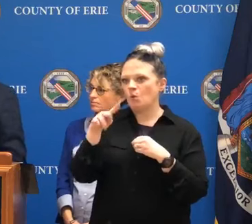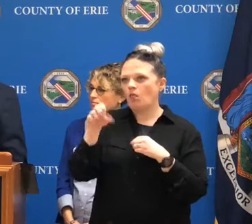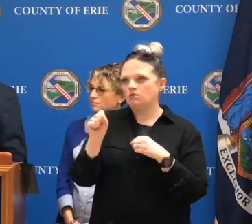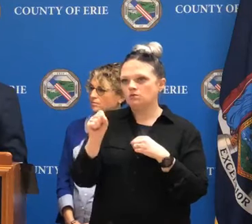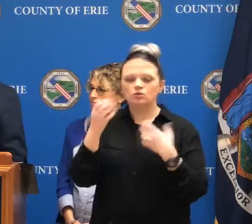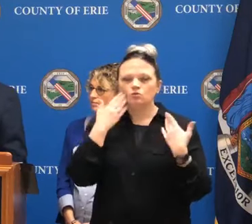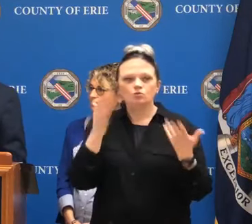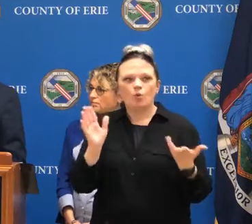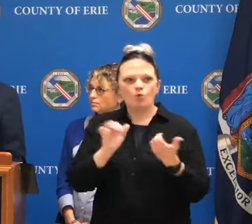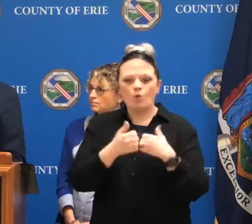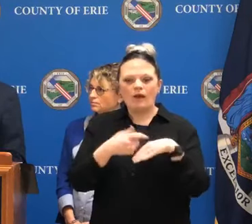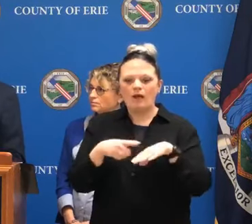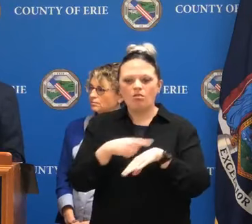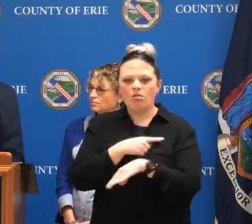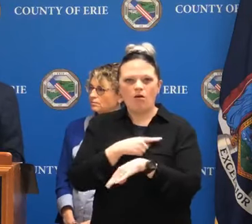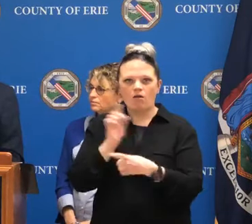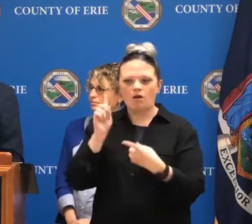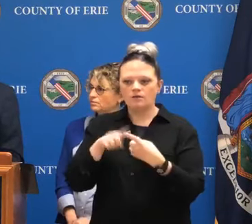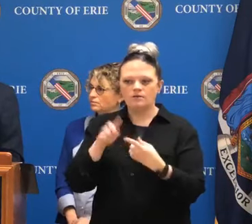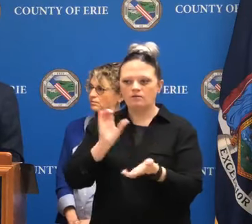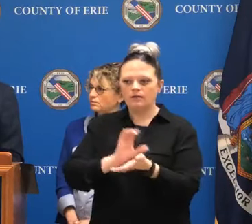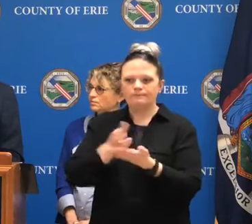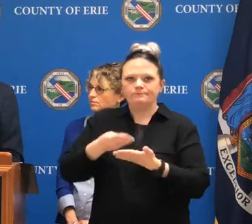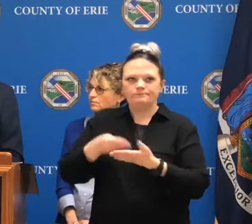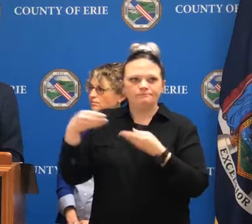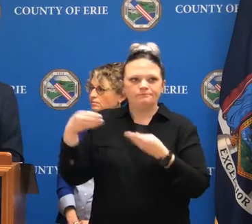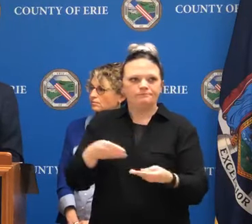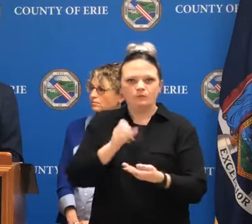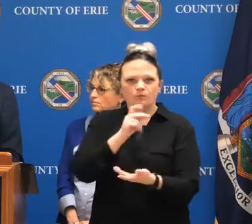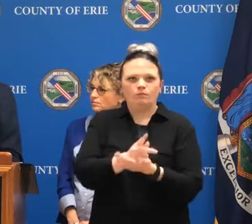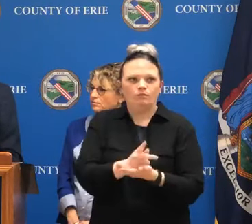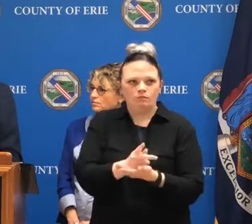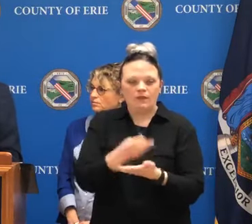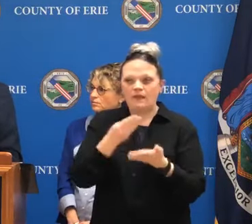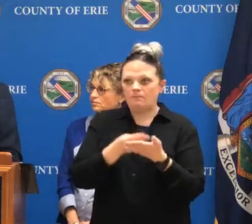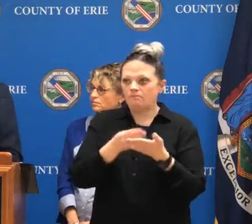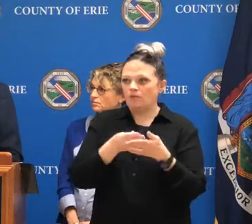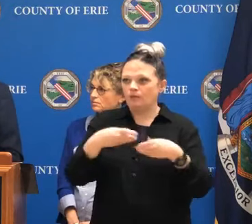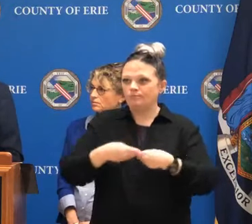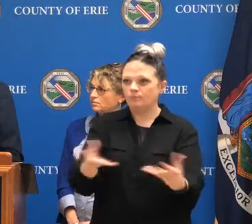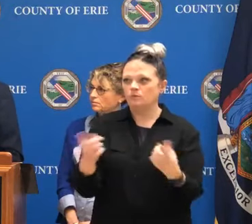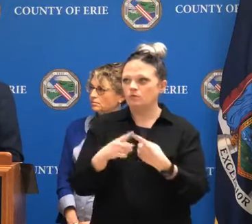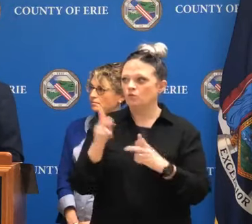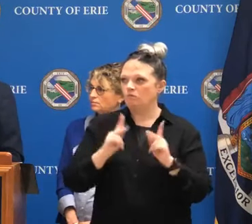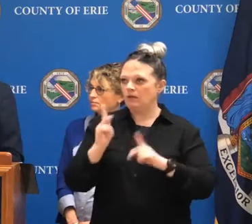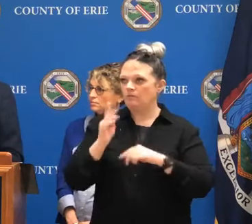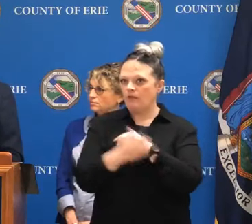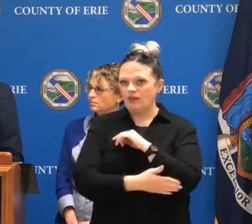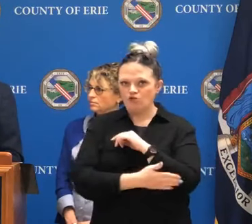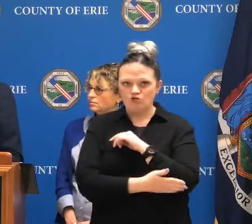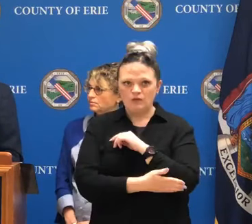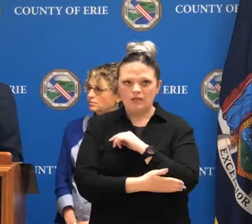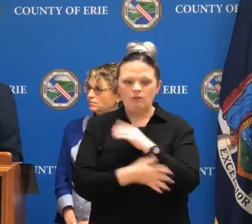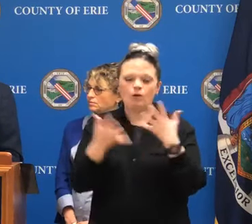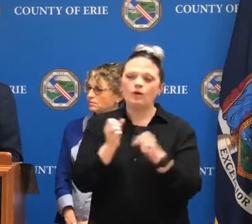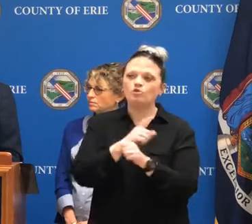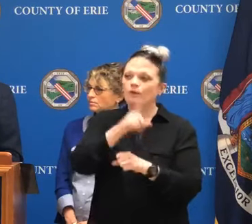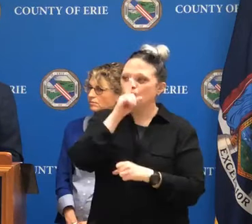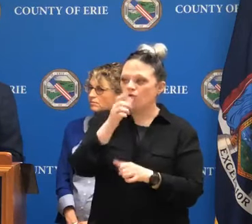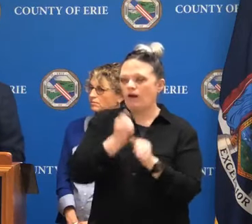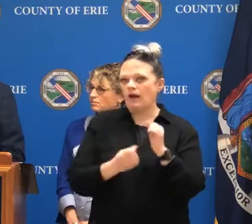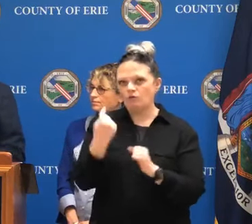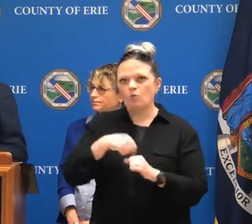take for a stimulus package to be approved and the money to be released to individuals across our country. We want to assure everybody